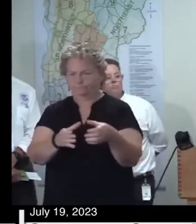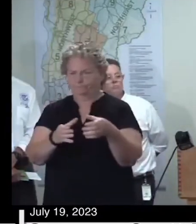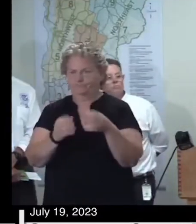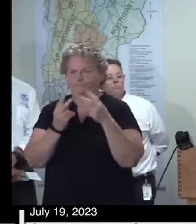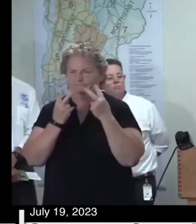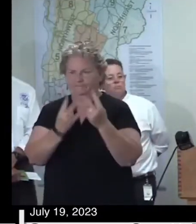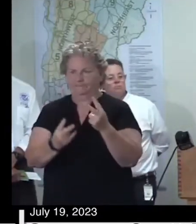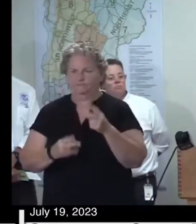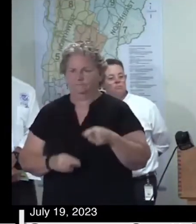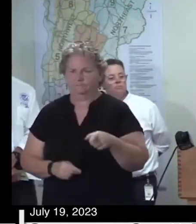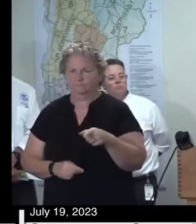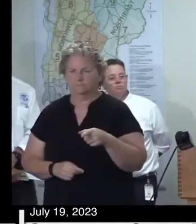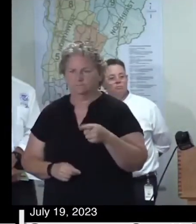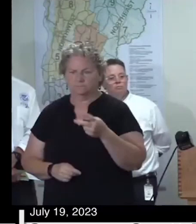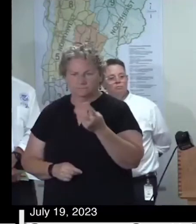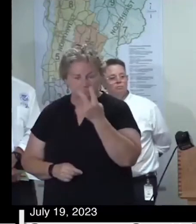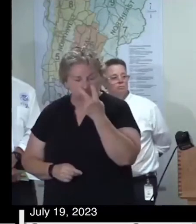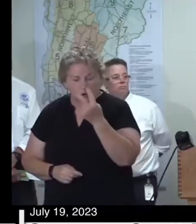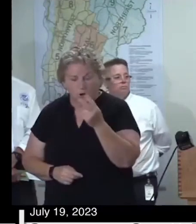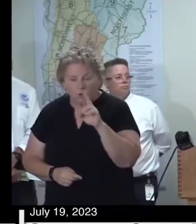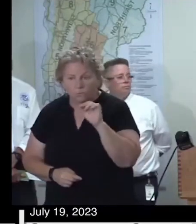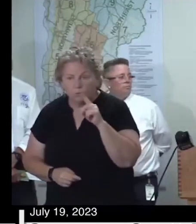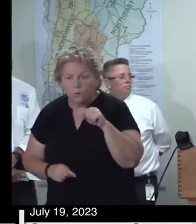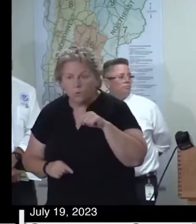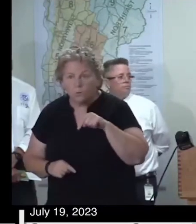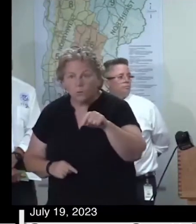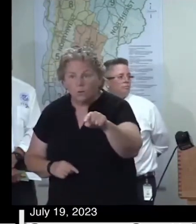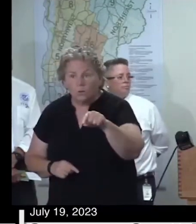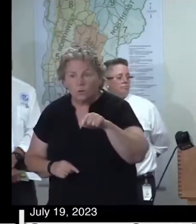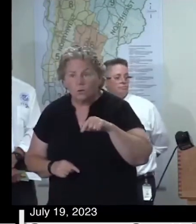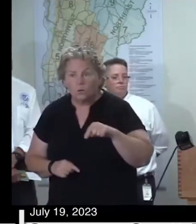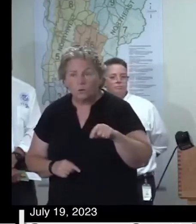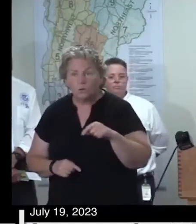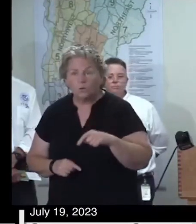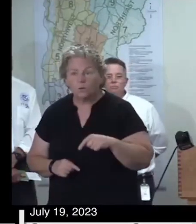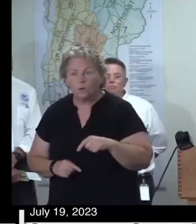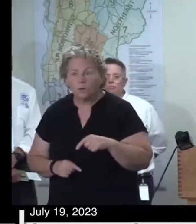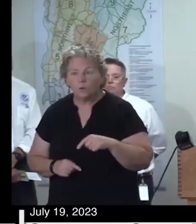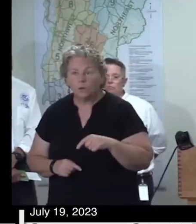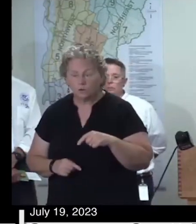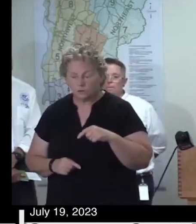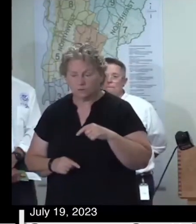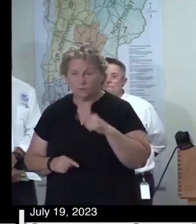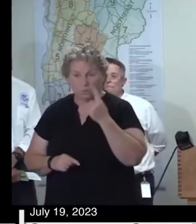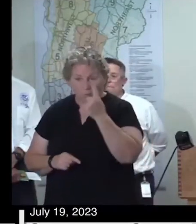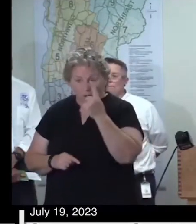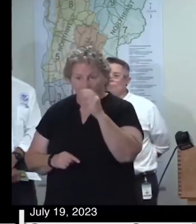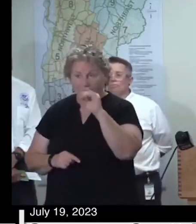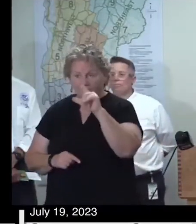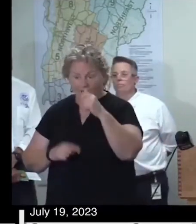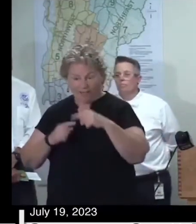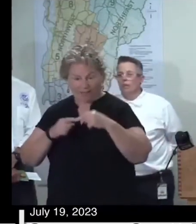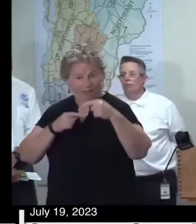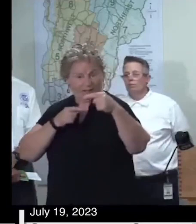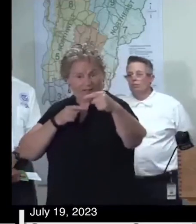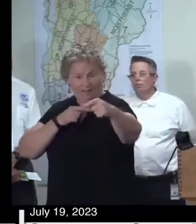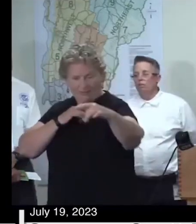one of the roads impacted, probably a mile long, in complete devastation. Like the road is